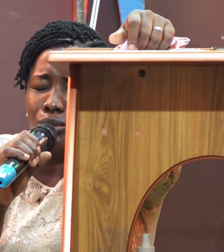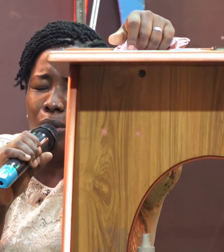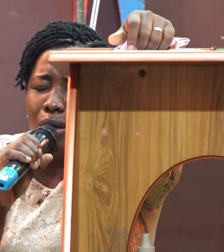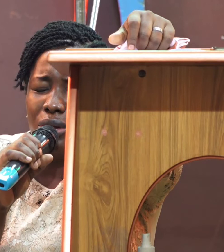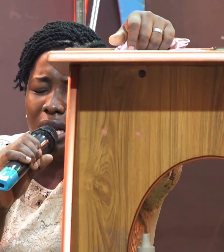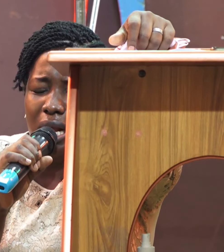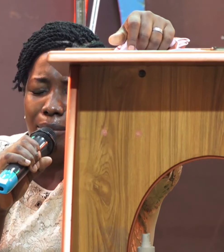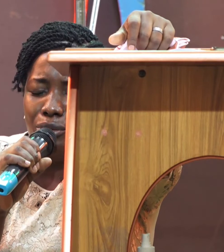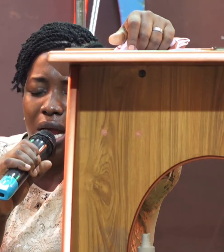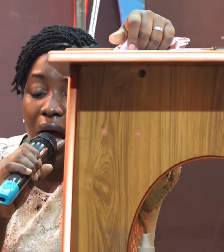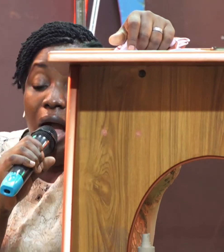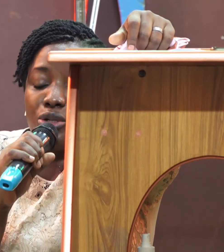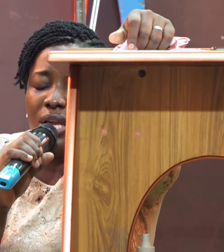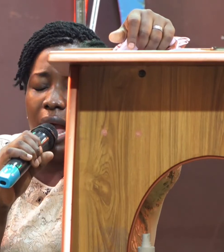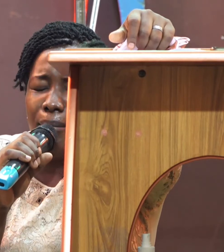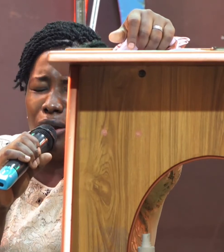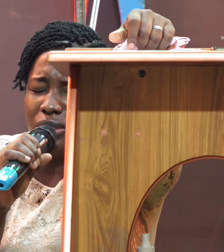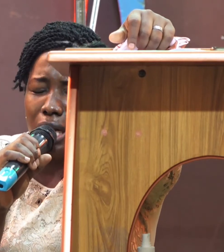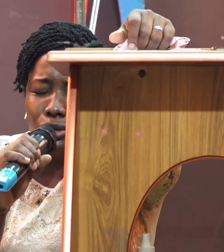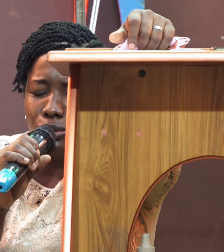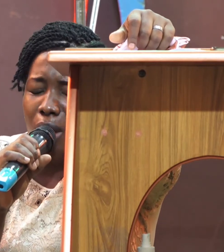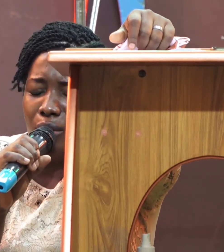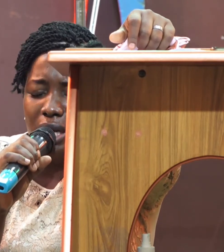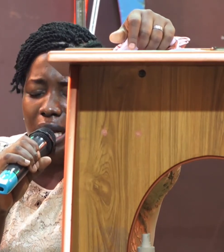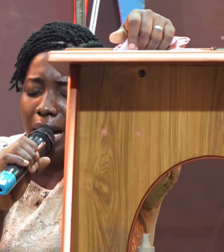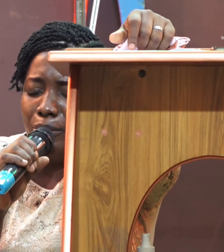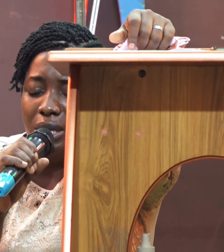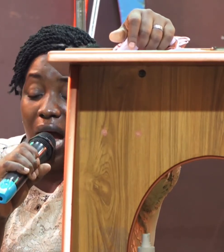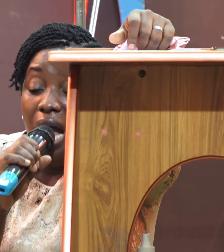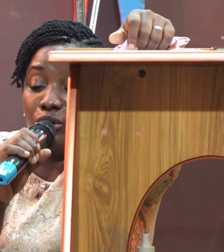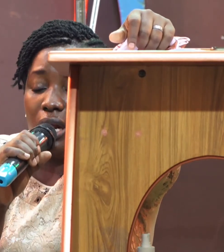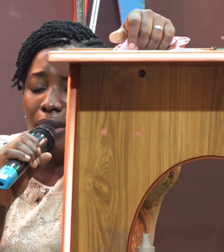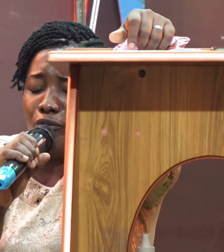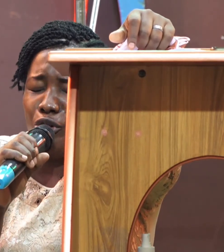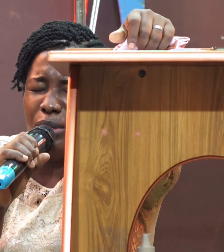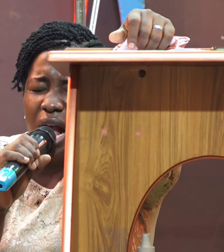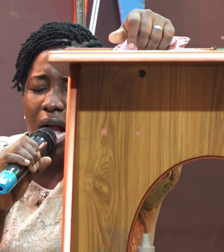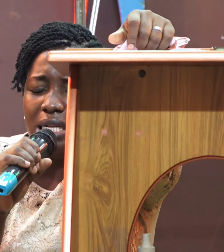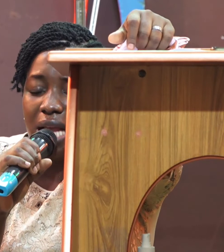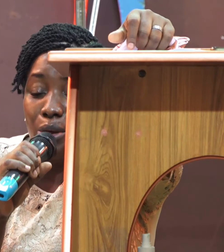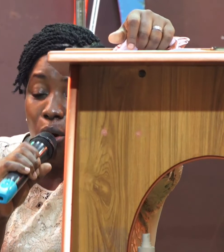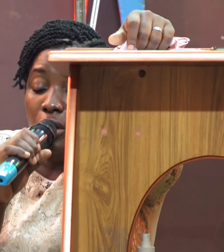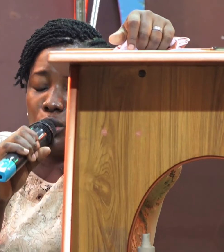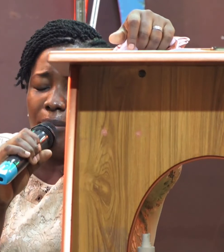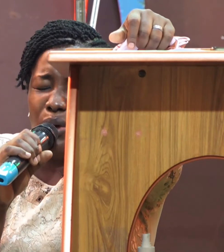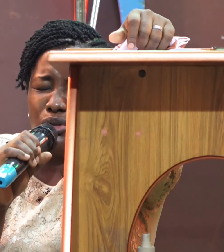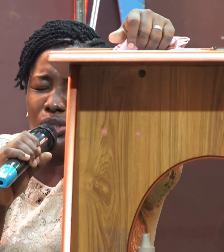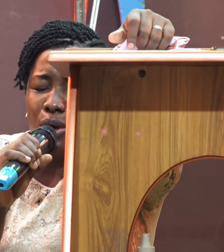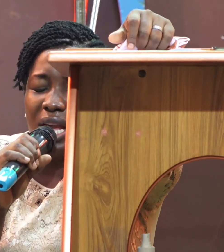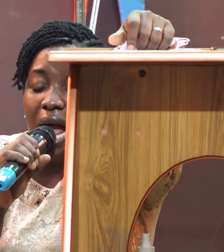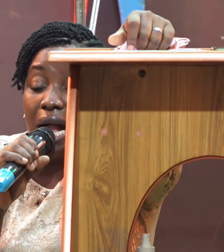olutalo tuluwangulirenga munda tuyamba olutalo tuluwangulirenga munda tuleme kufulumyanga ntalo